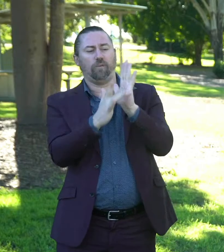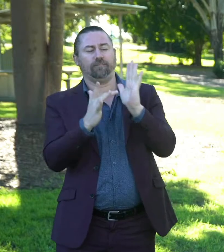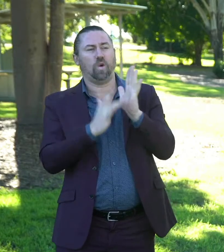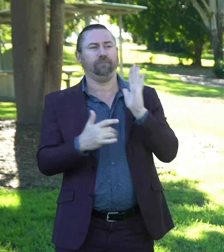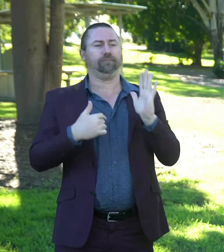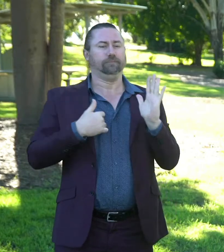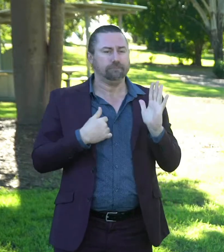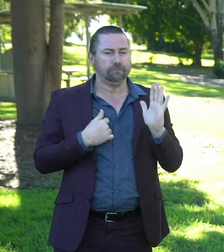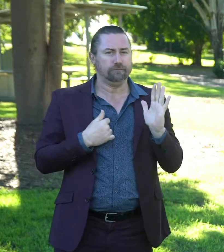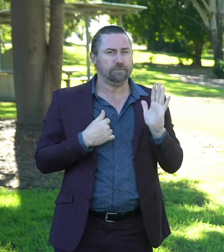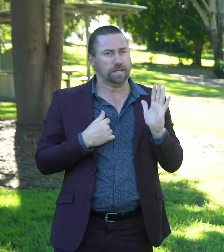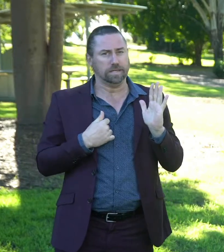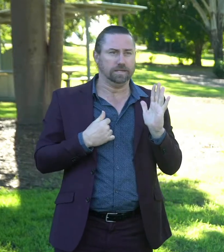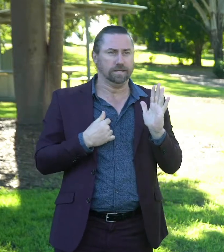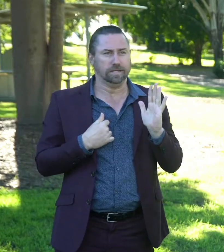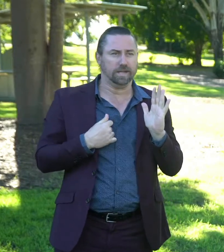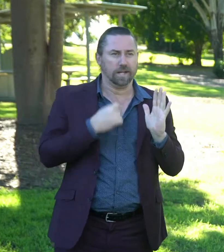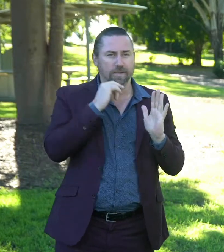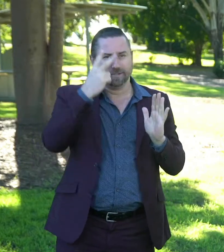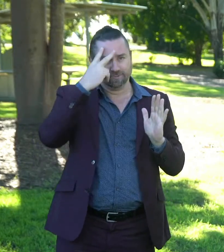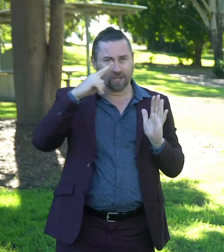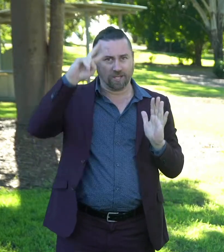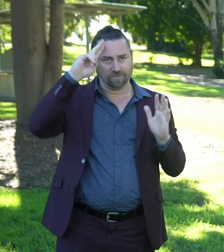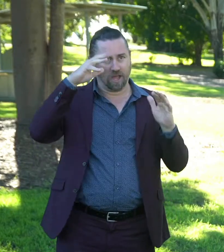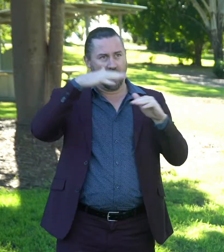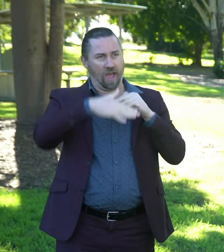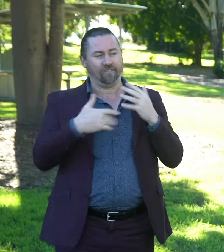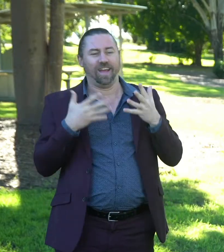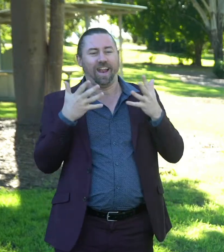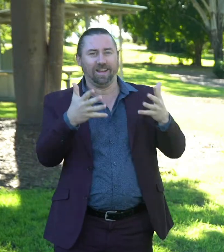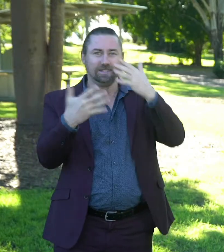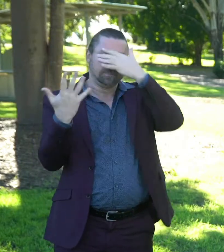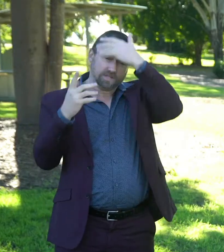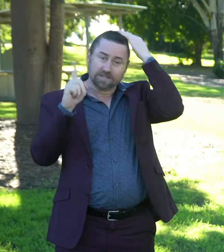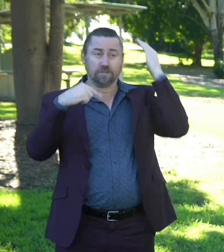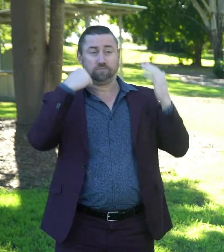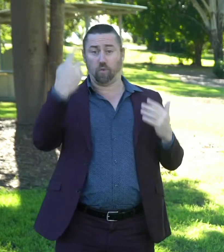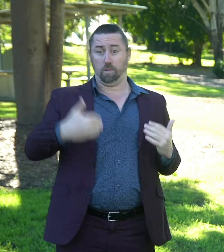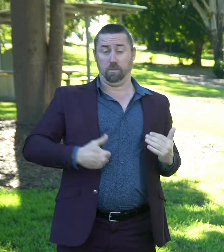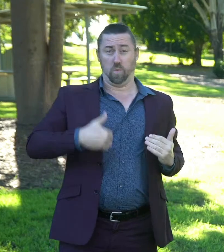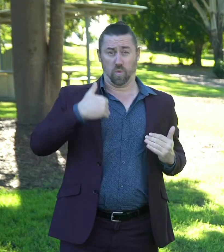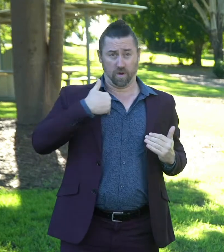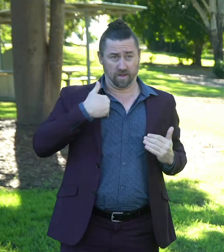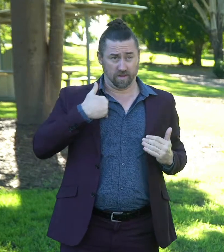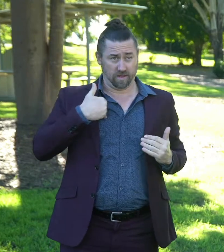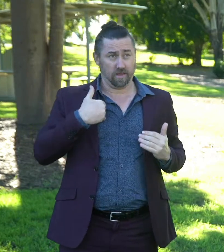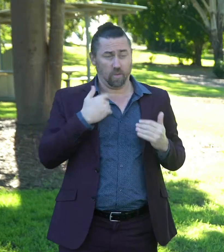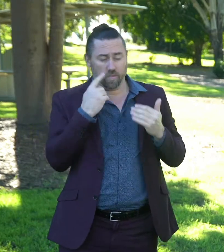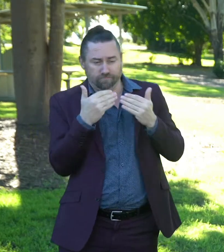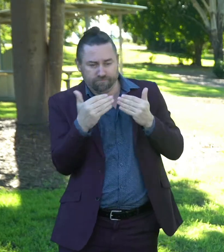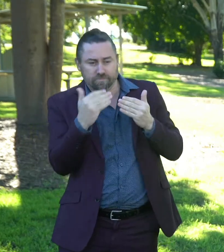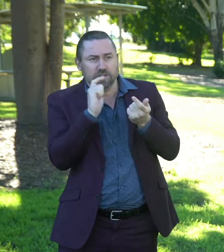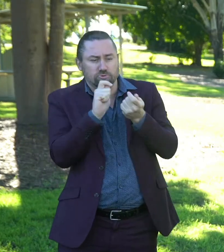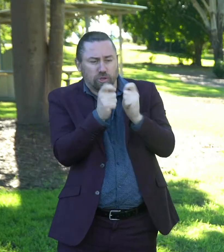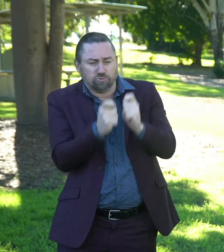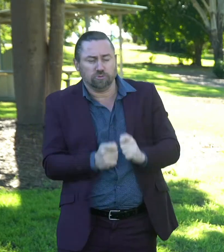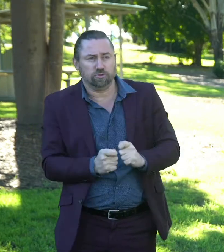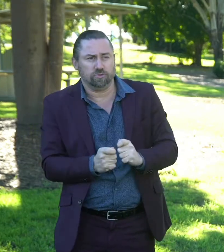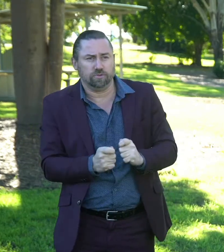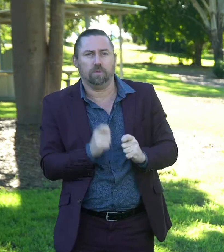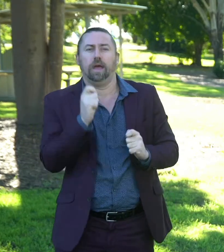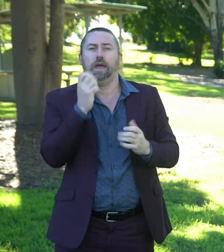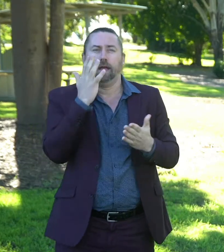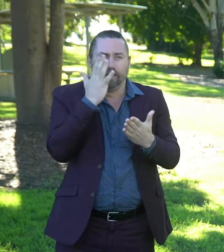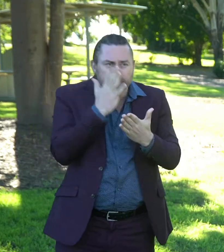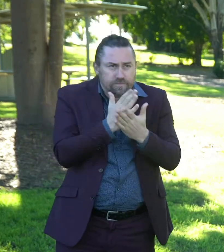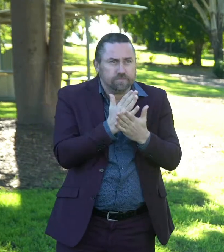will be changing some of those restrictions from tomorrow morning, but we want to make sure that it